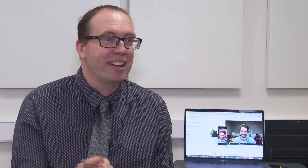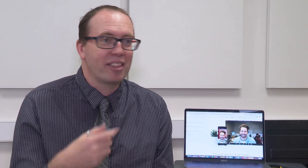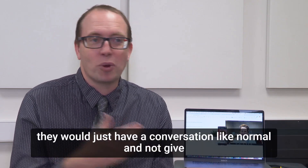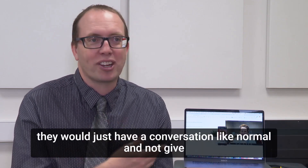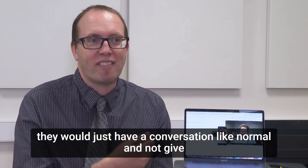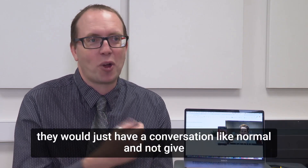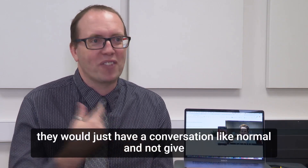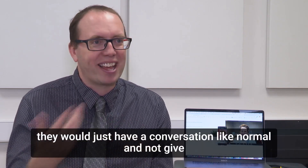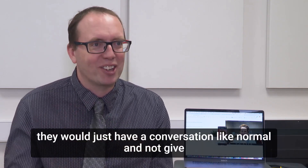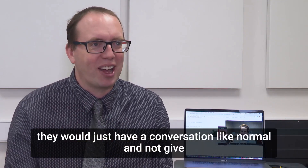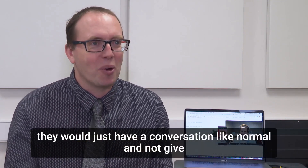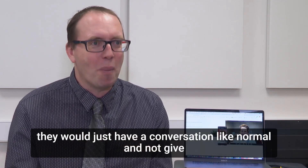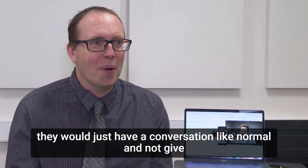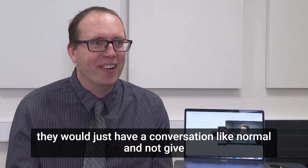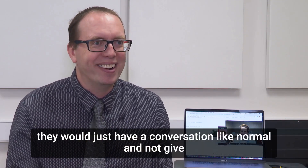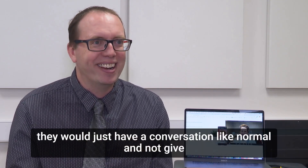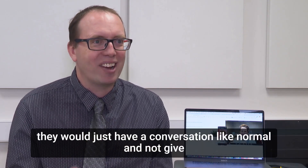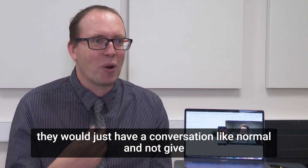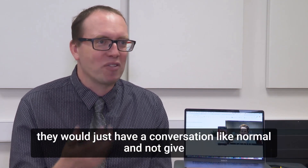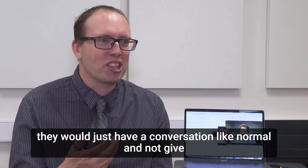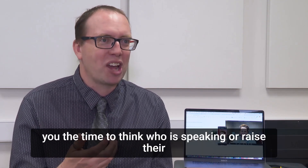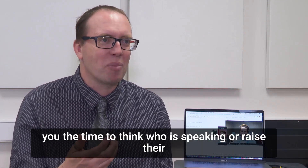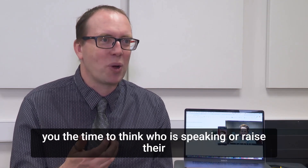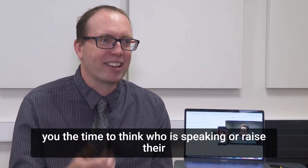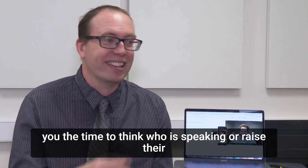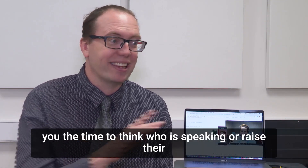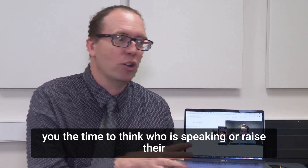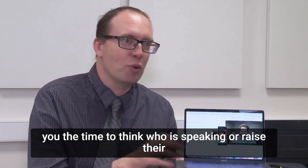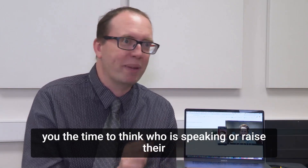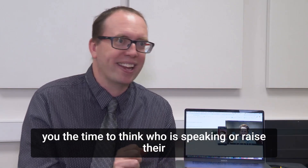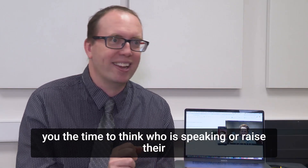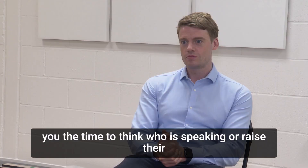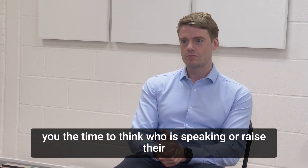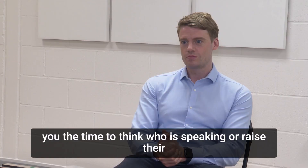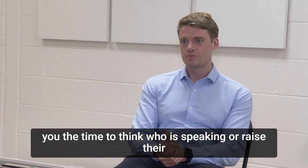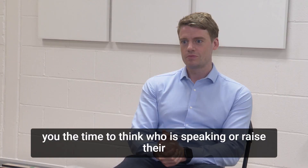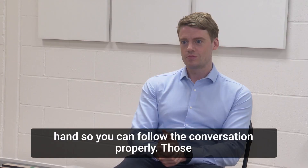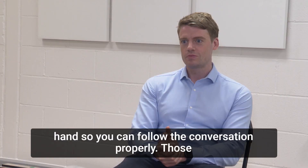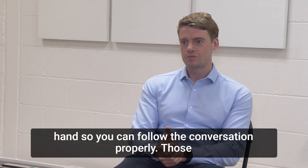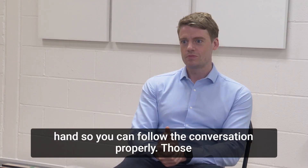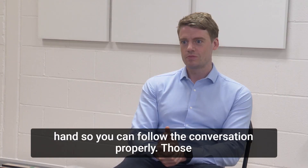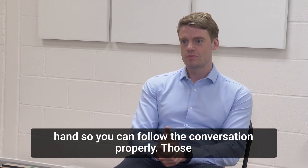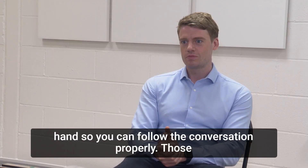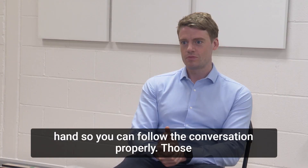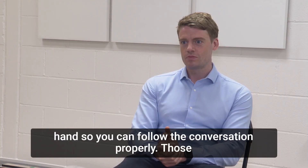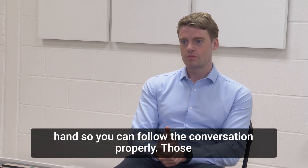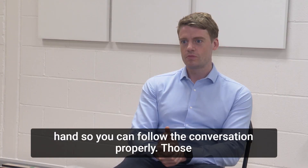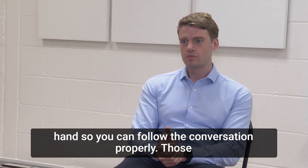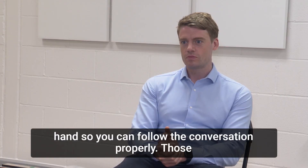they will just have a conversation like normal and not give you the time to actually see who's speaking or raise their hand so you can follow the conversation